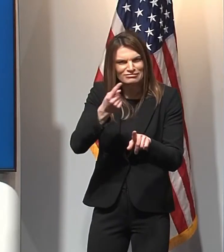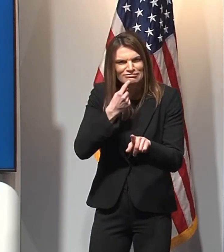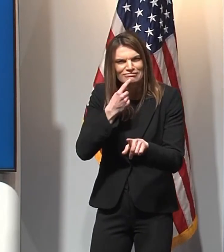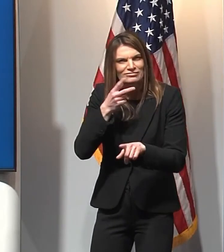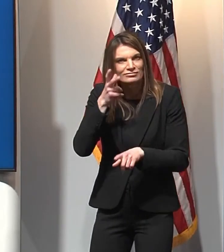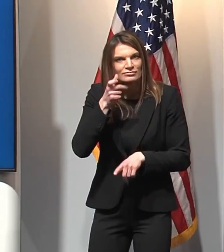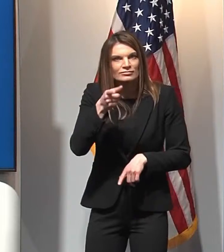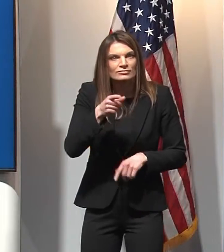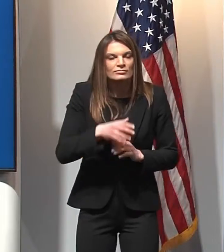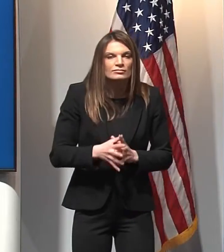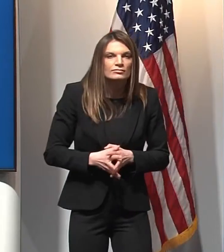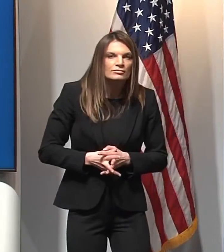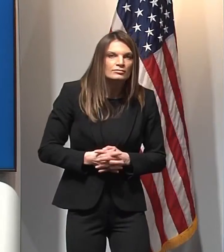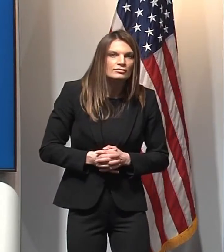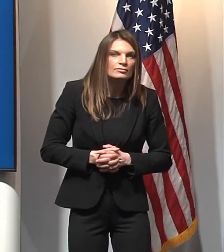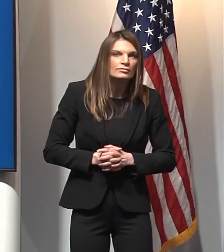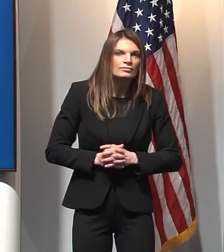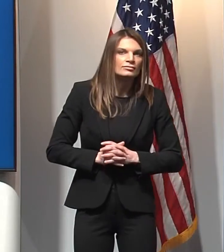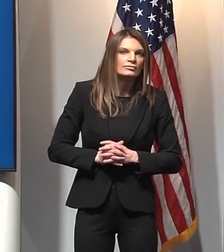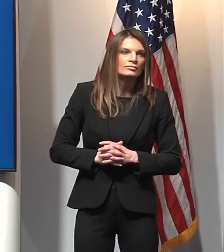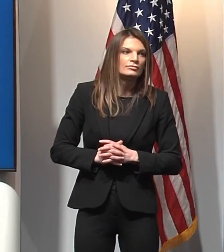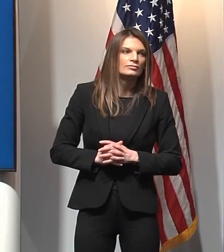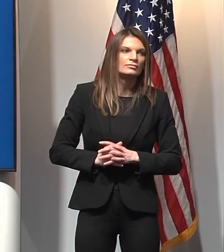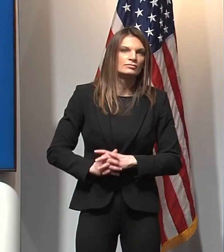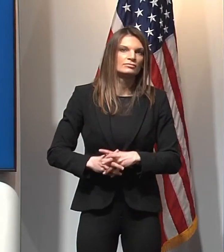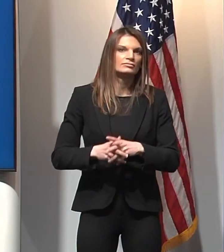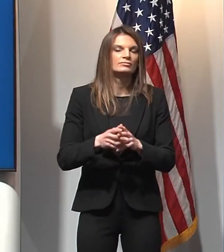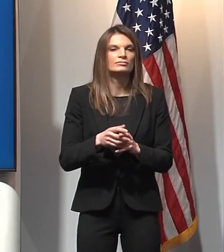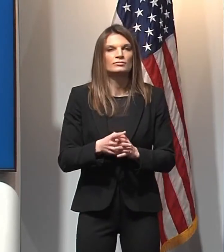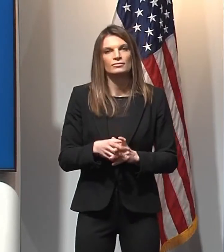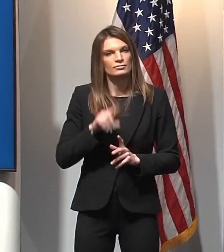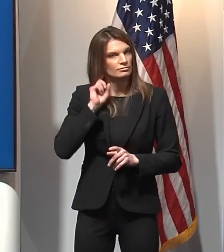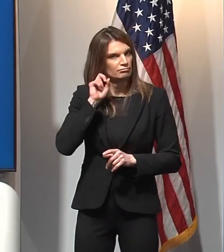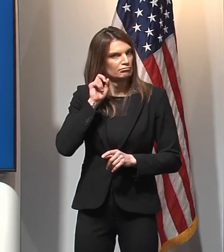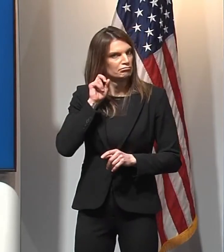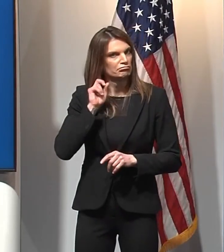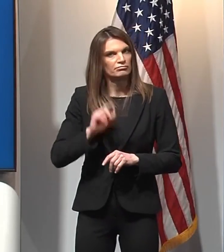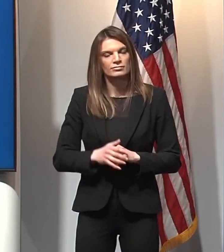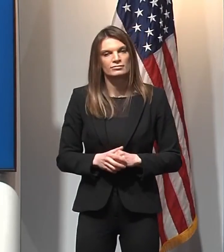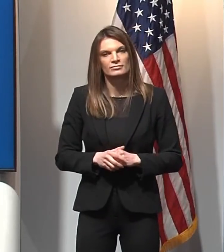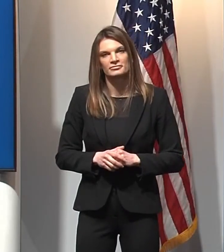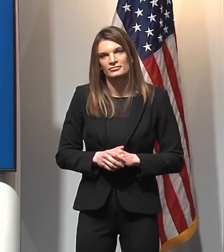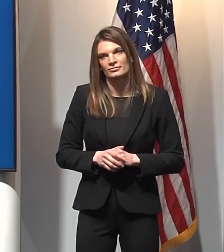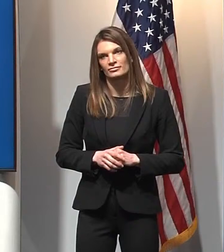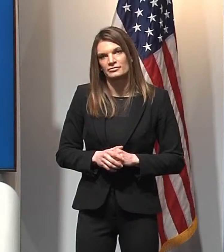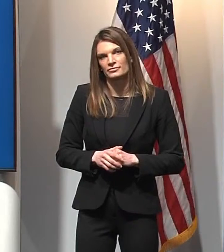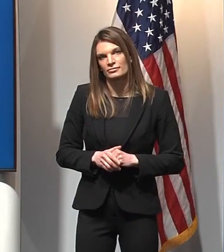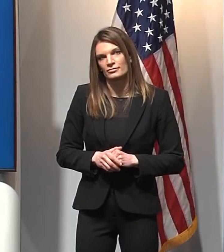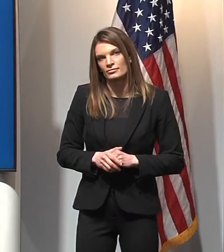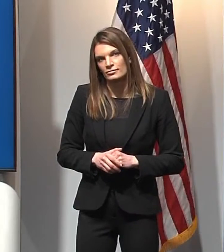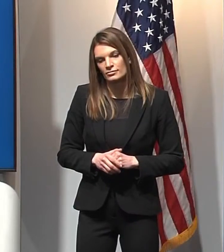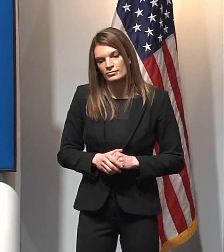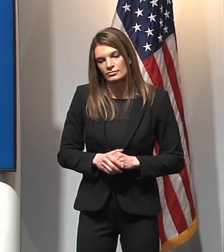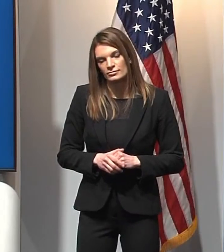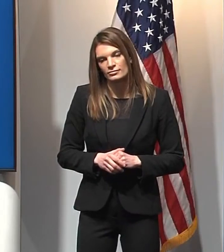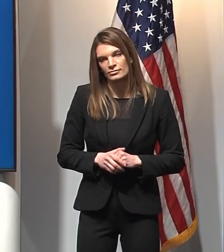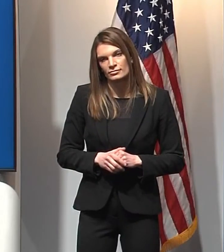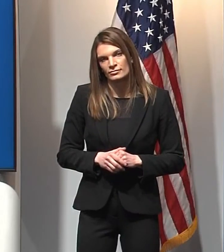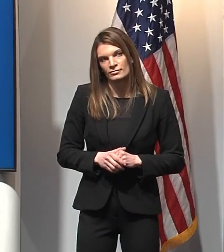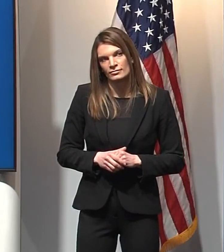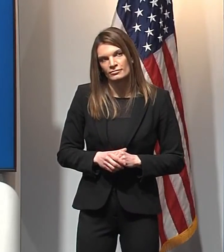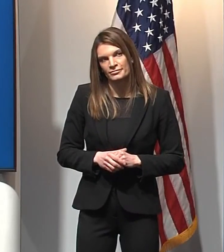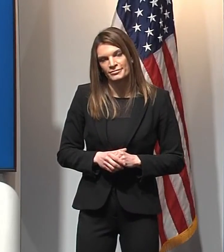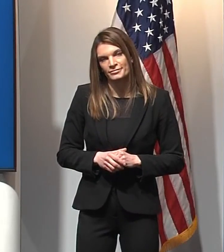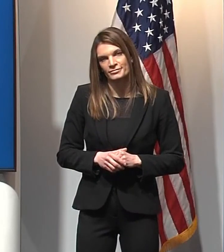have the last part of his question? Let me try it again. Governor, do you believe that when senior citizens